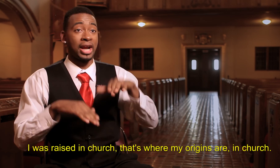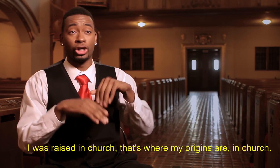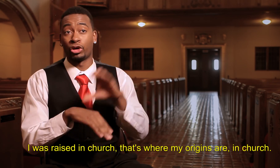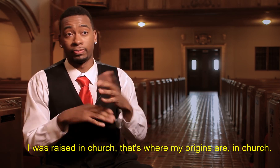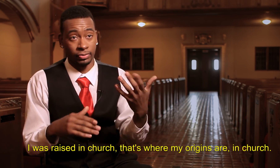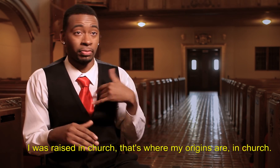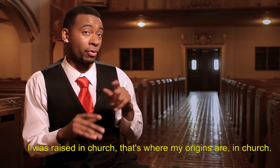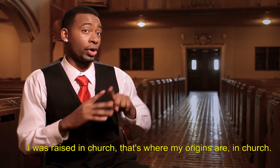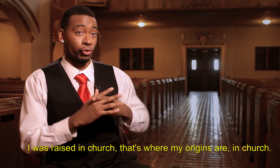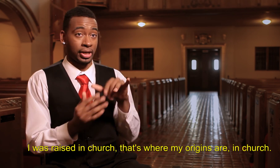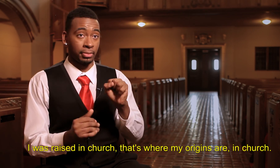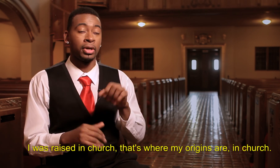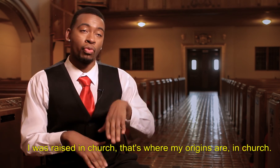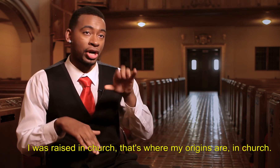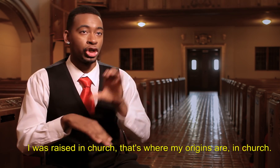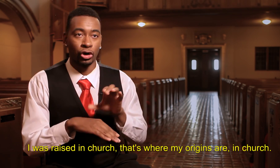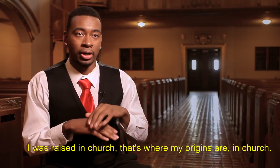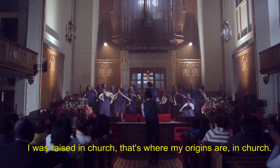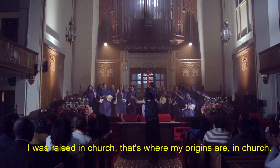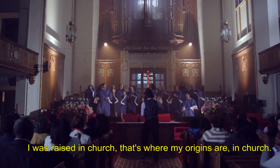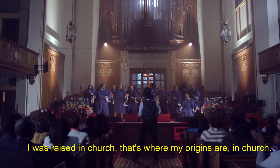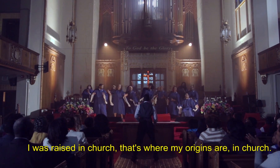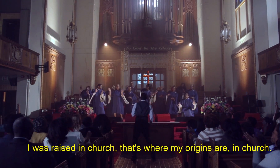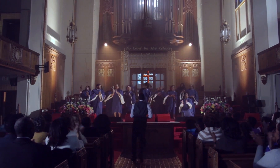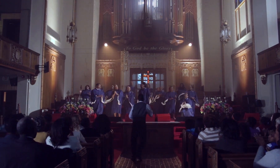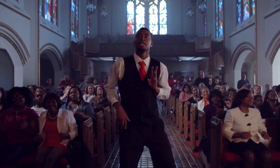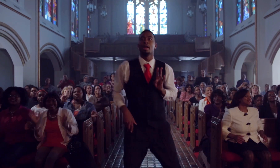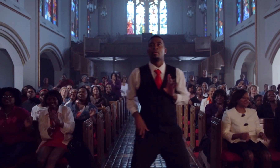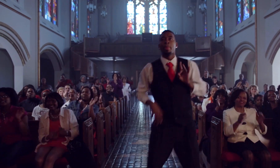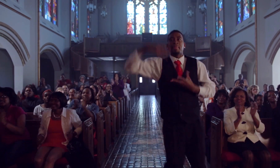I was raised in church. That's where my origins are, in church.